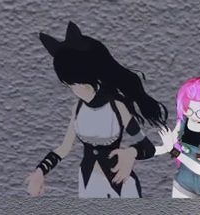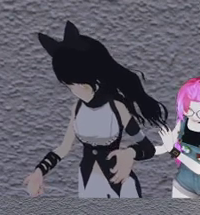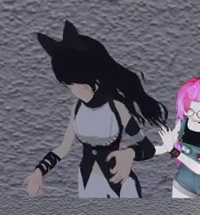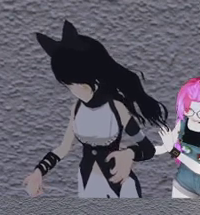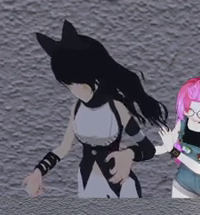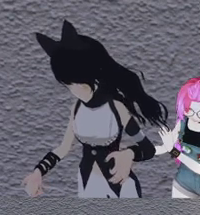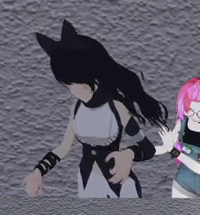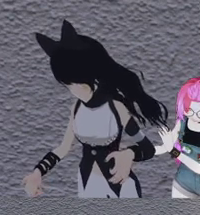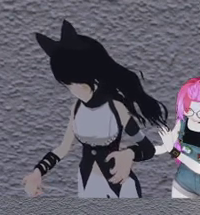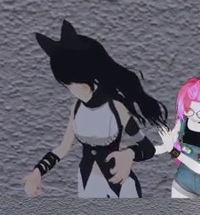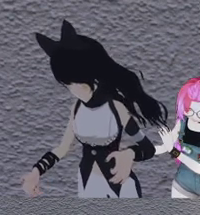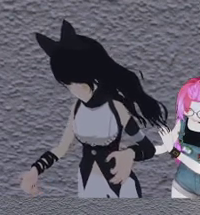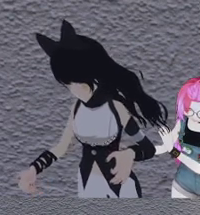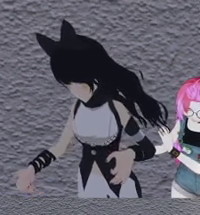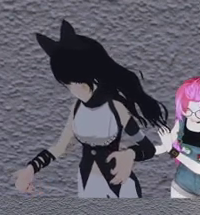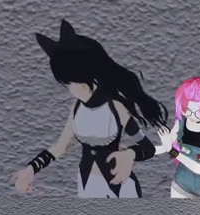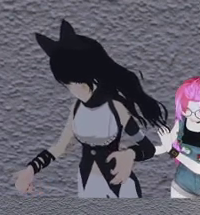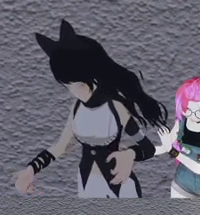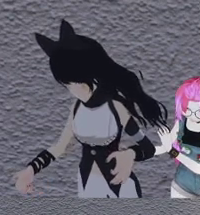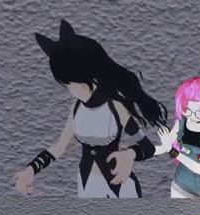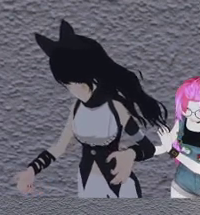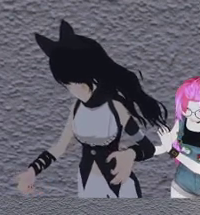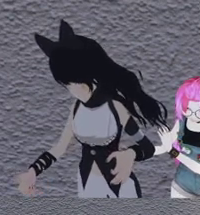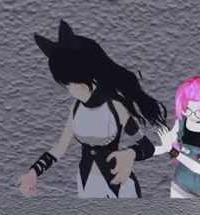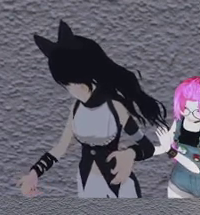And next,